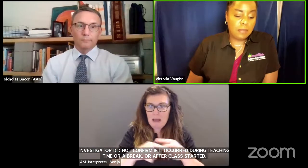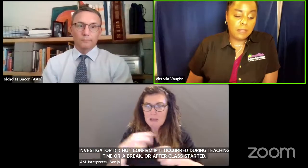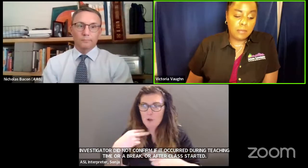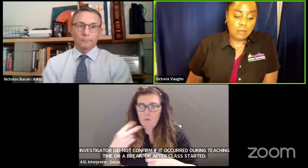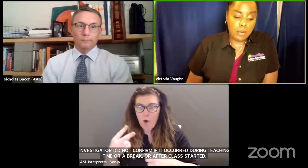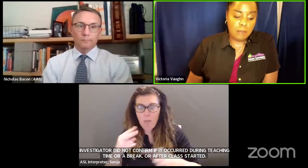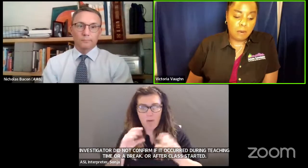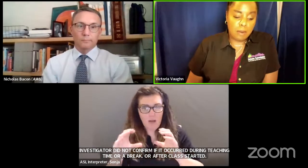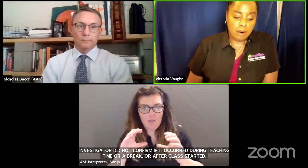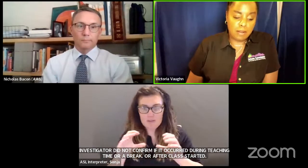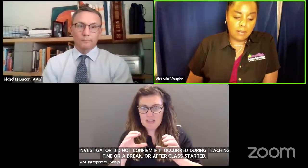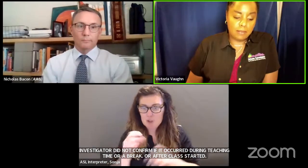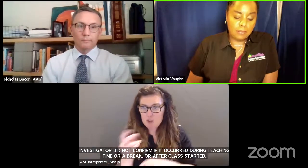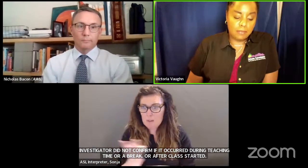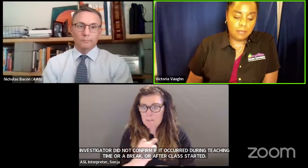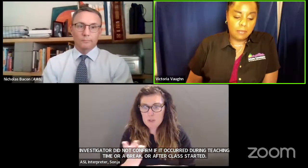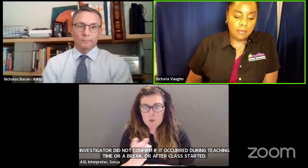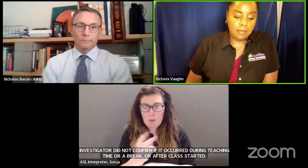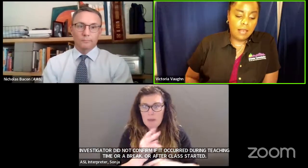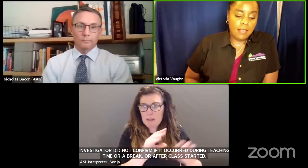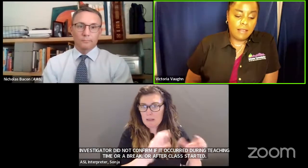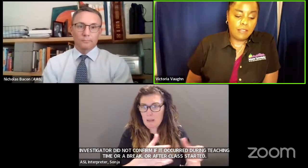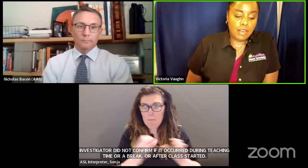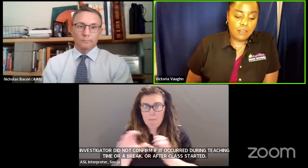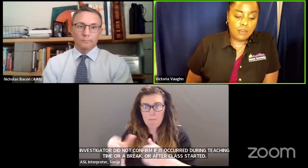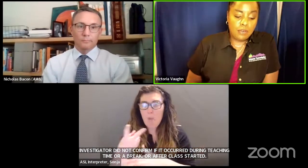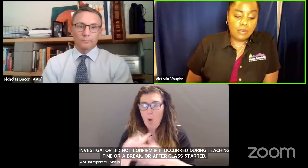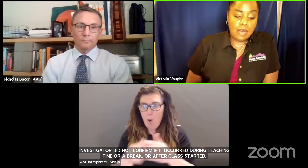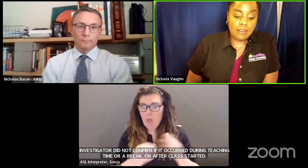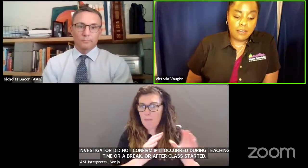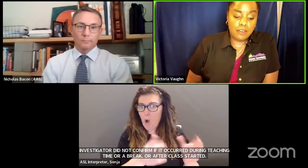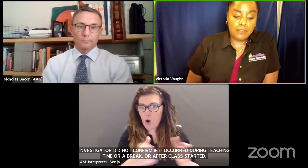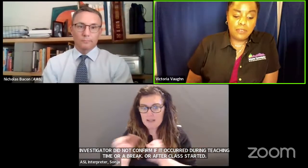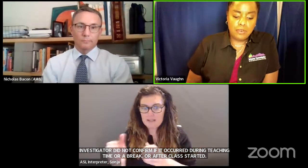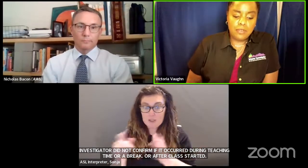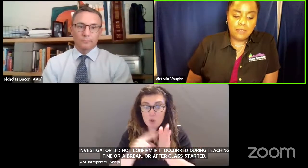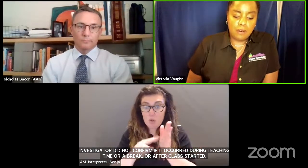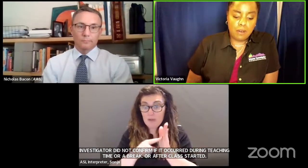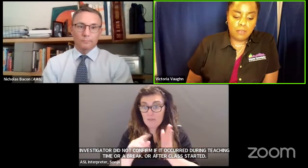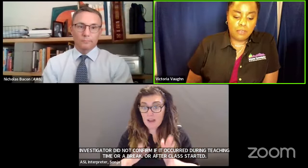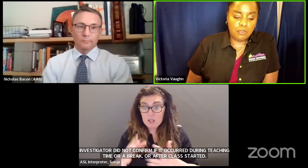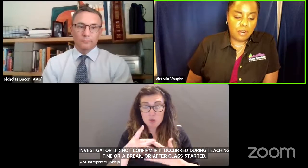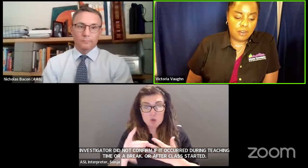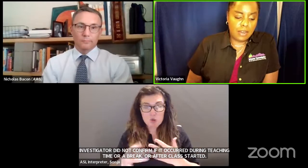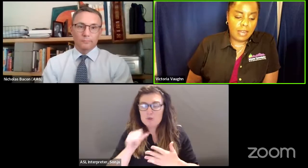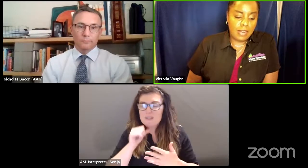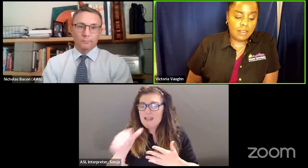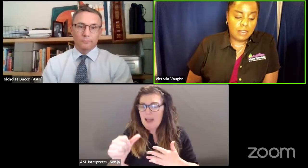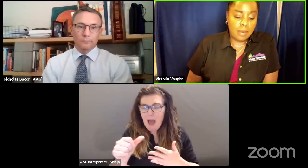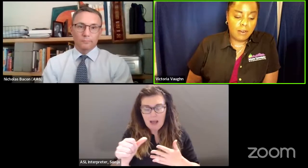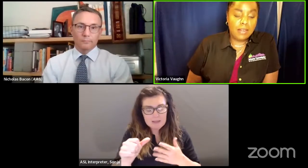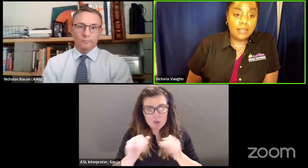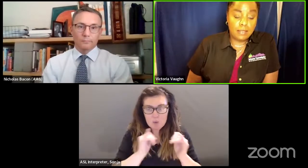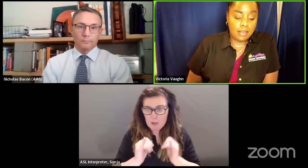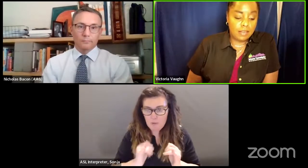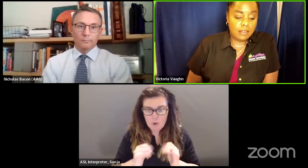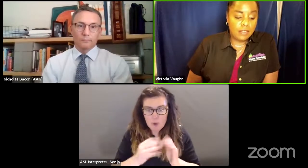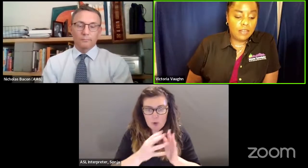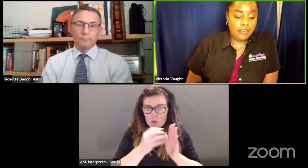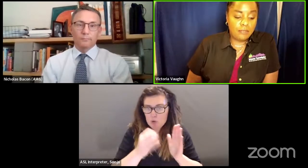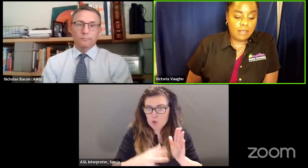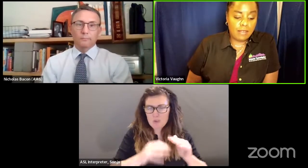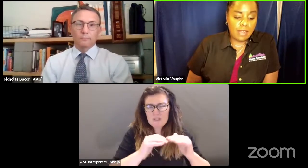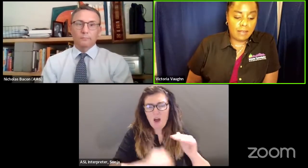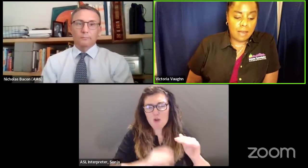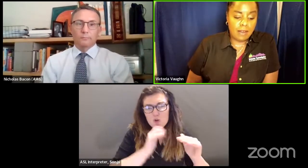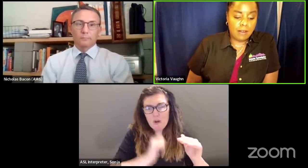took place between both parties. The investigator chose not to interview students involved due to underage and parent consent